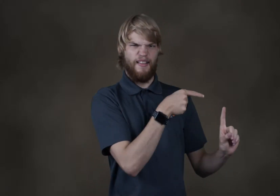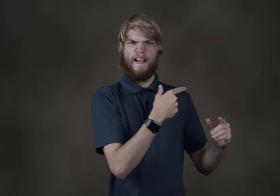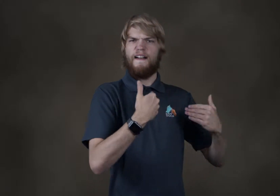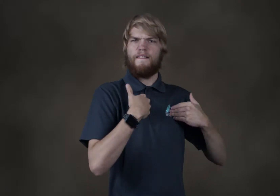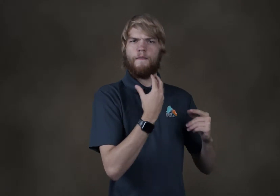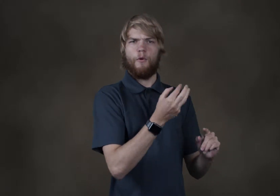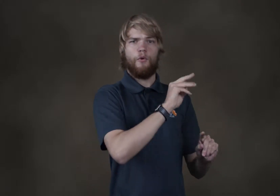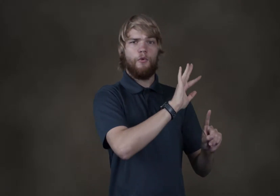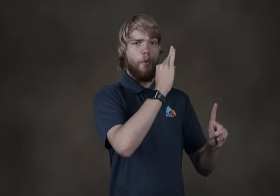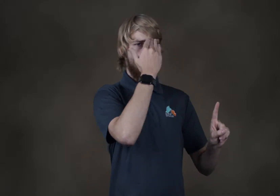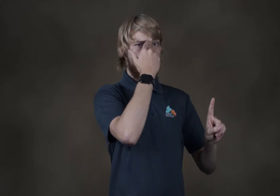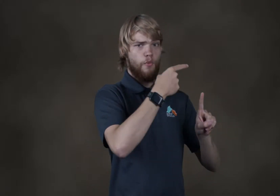Breast Cancer Awareness Month.